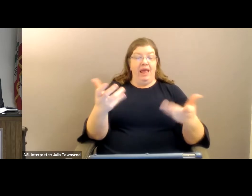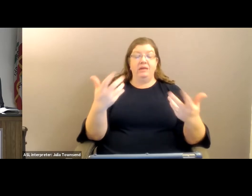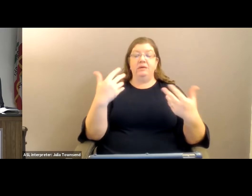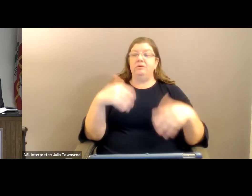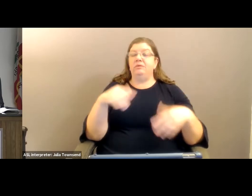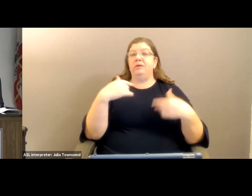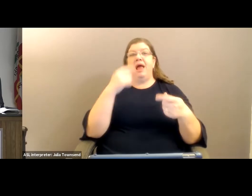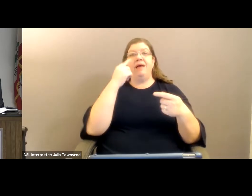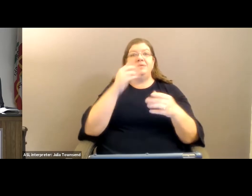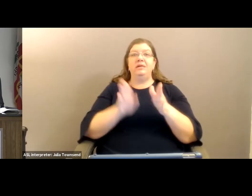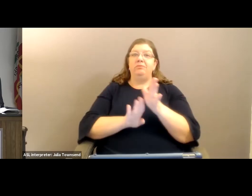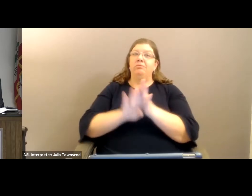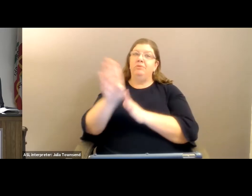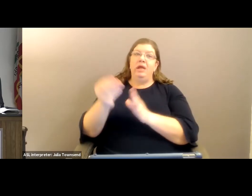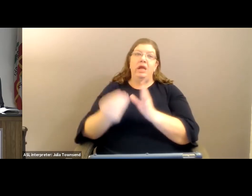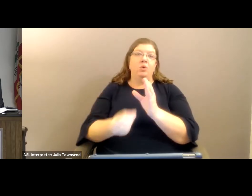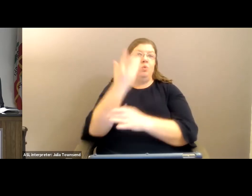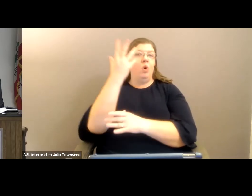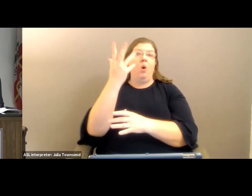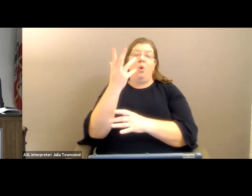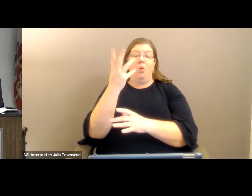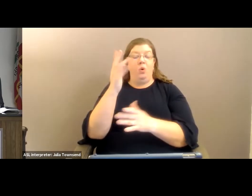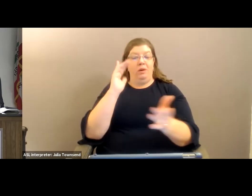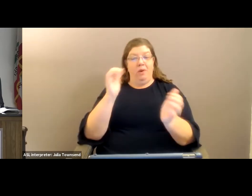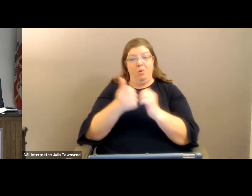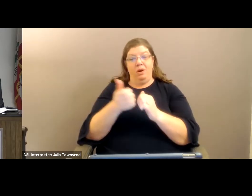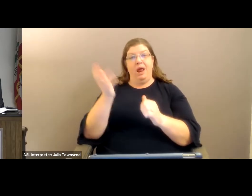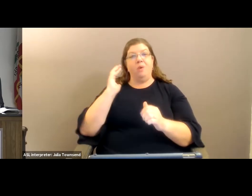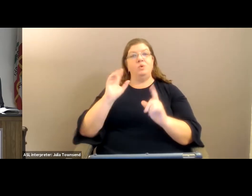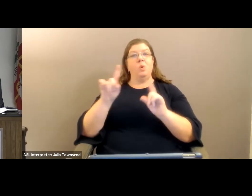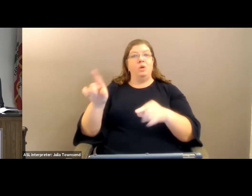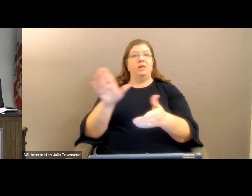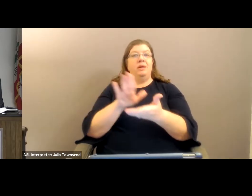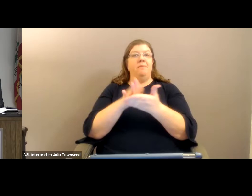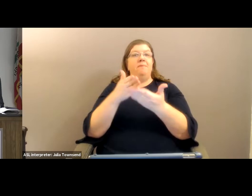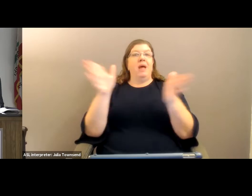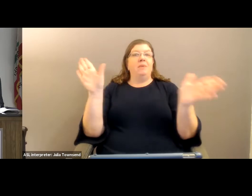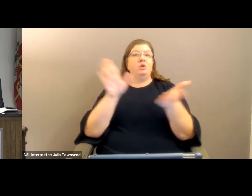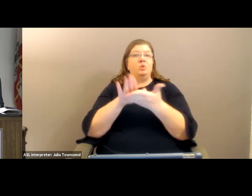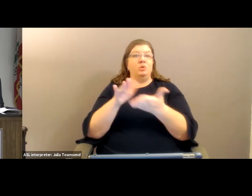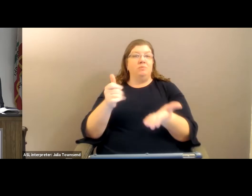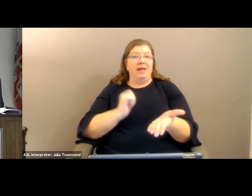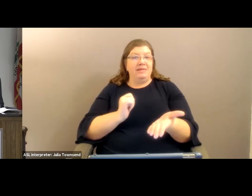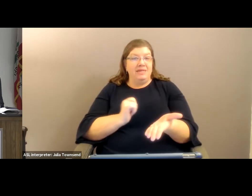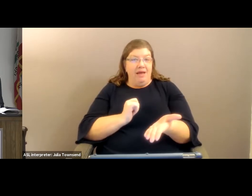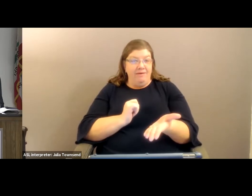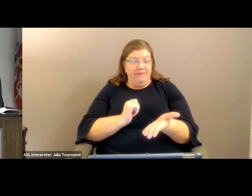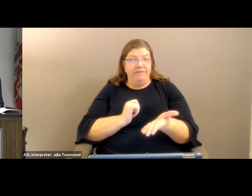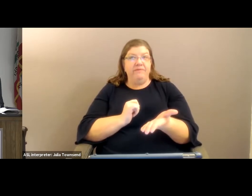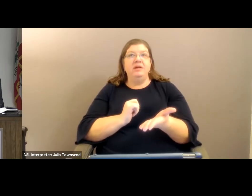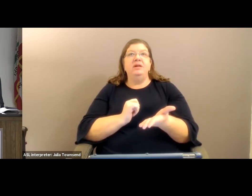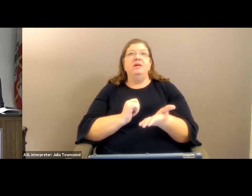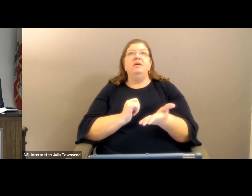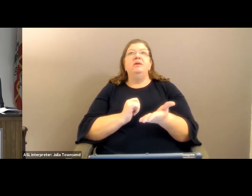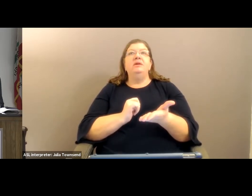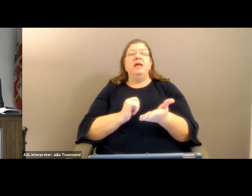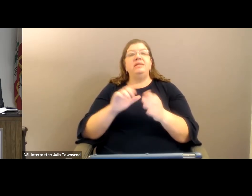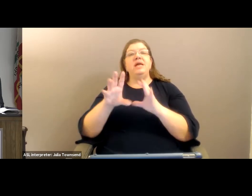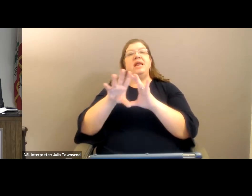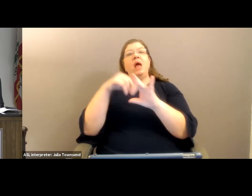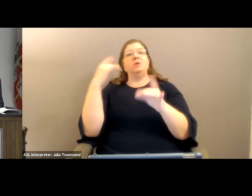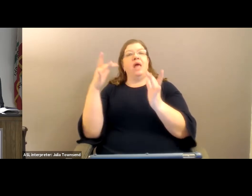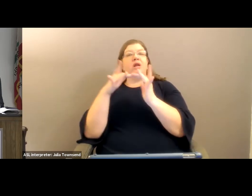seen that grow from when I was going to the public schools myself, as an outside